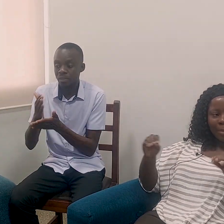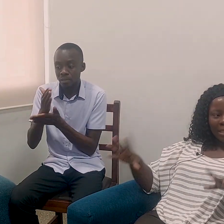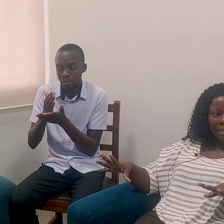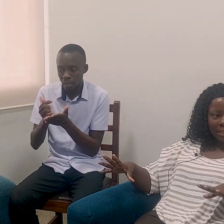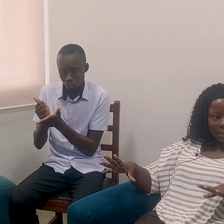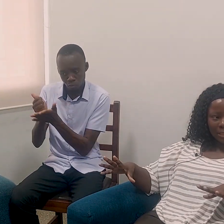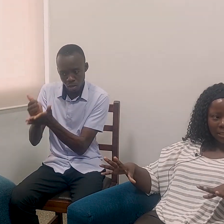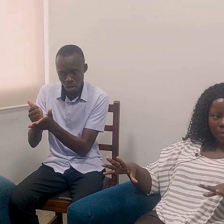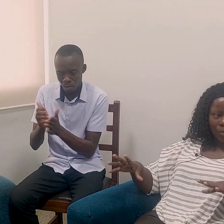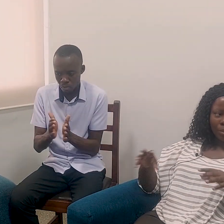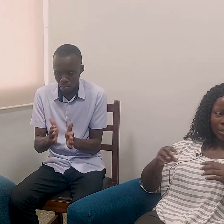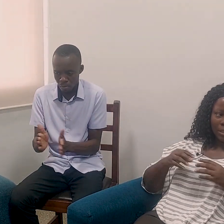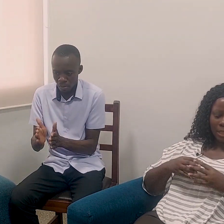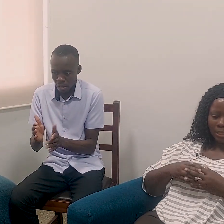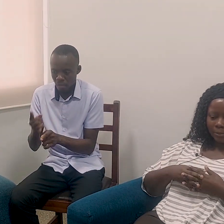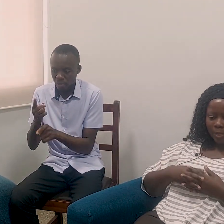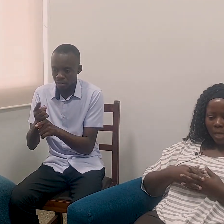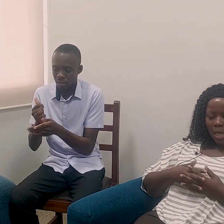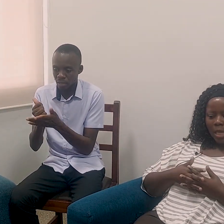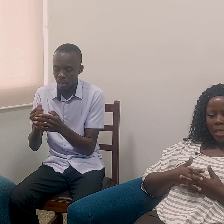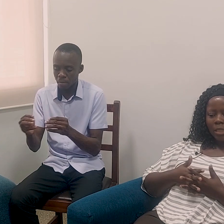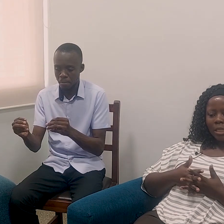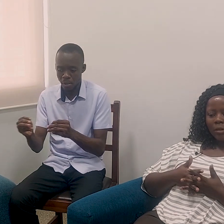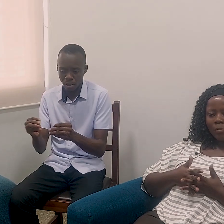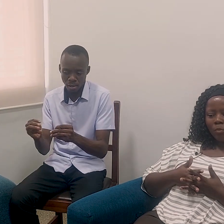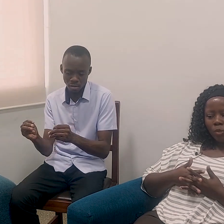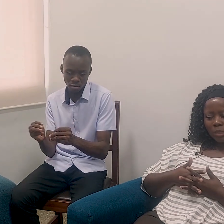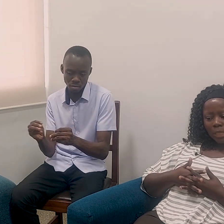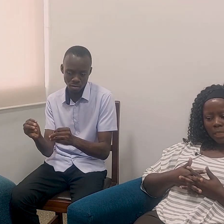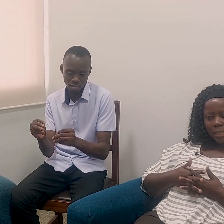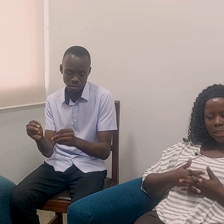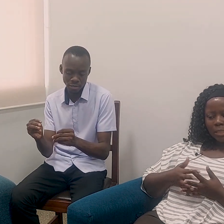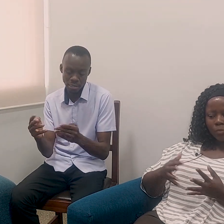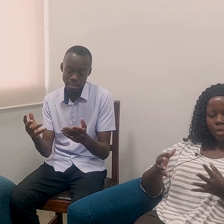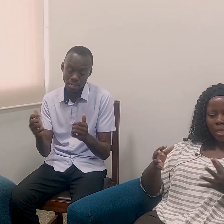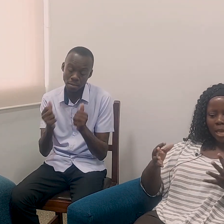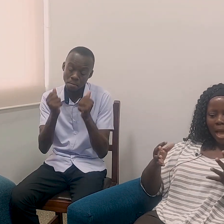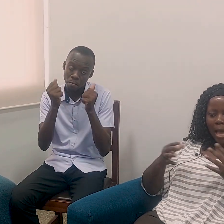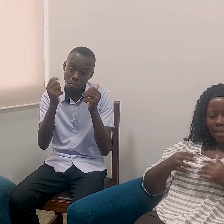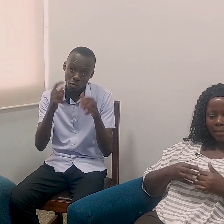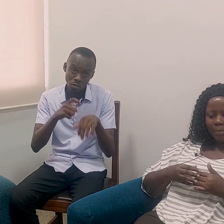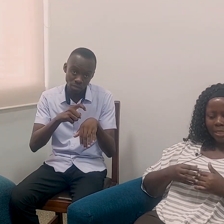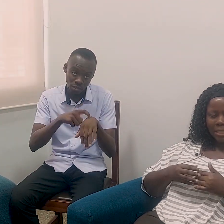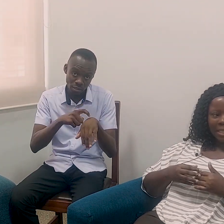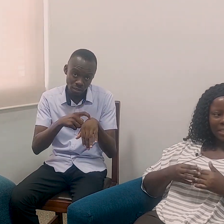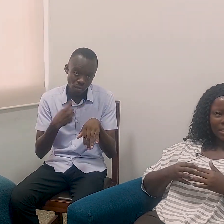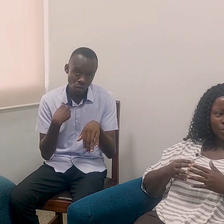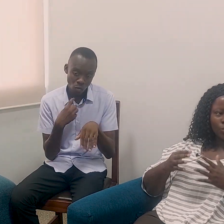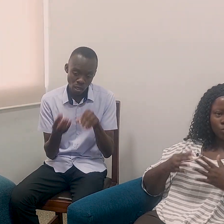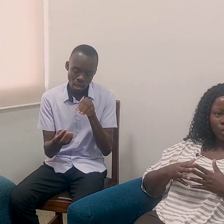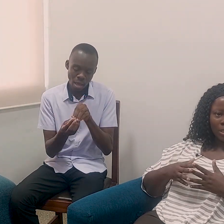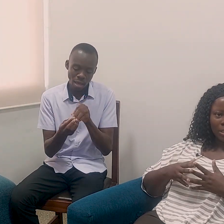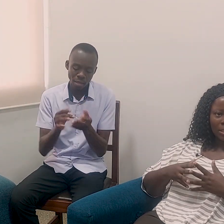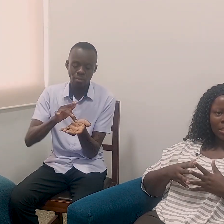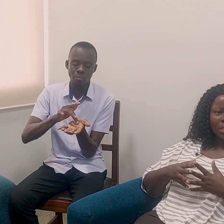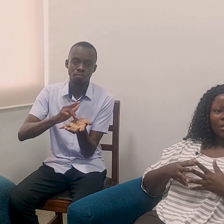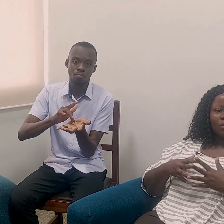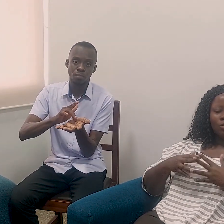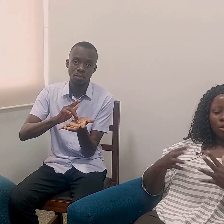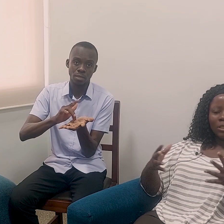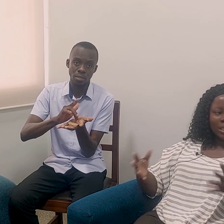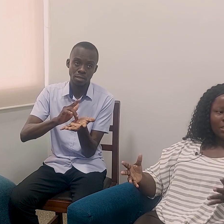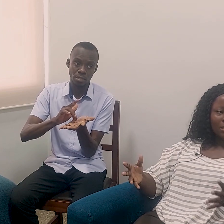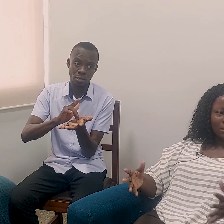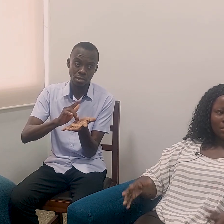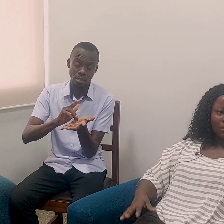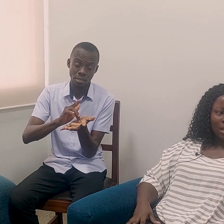to manage the condition. And in most cases, we add medications to it,